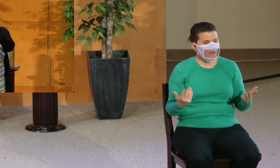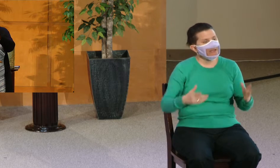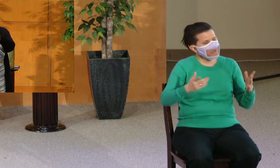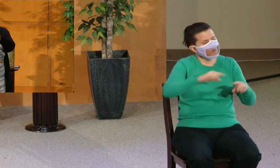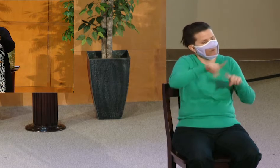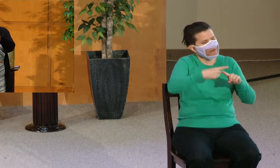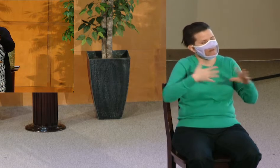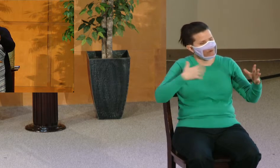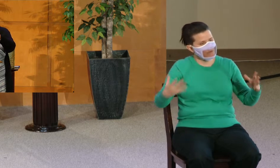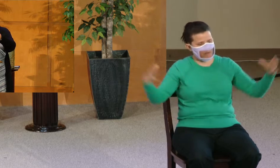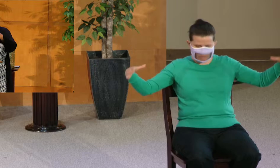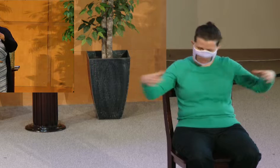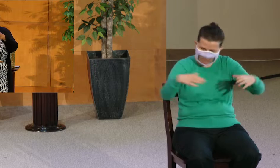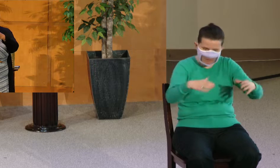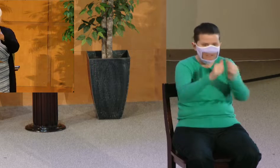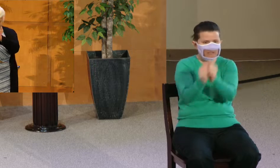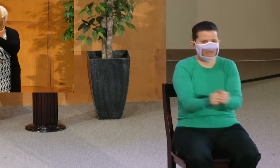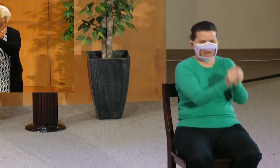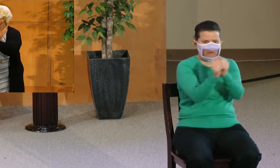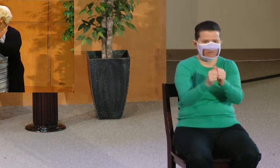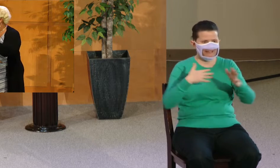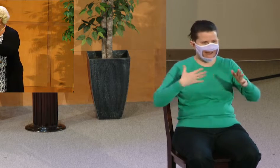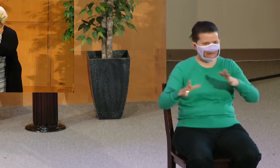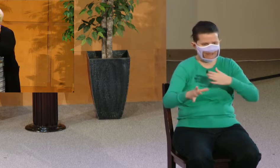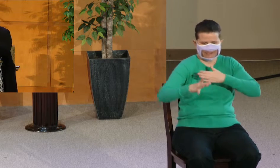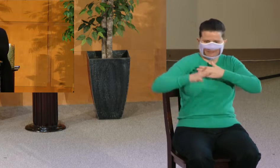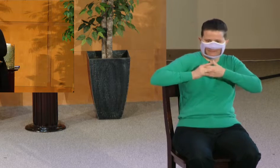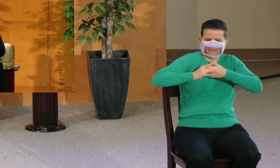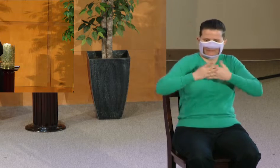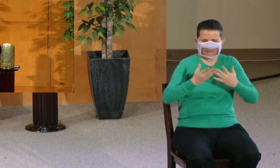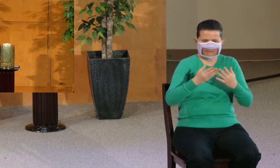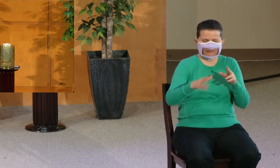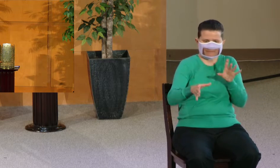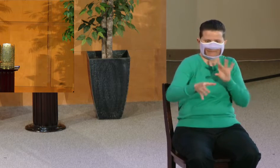attraction to do this work together. That's why you're here. That's why I'm here.